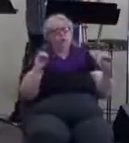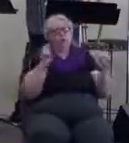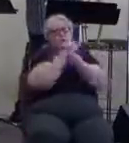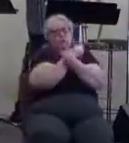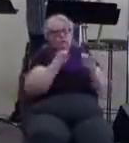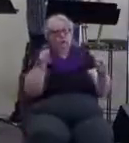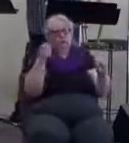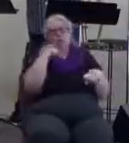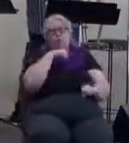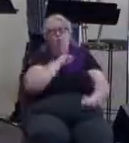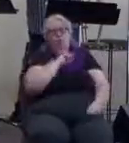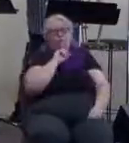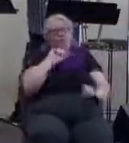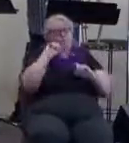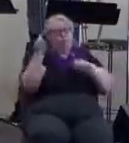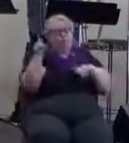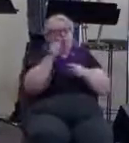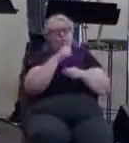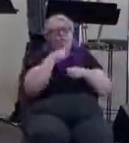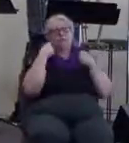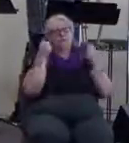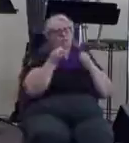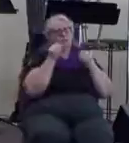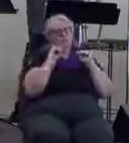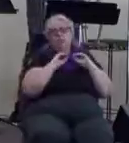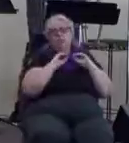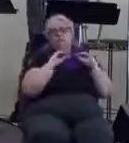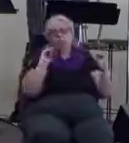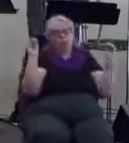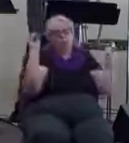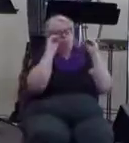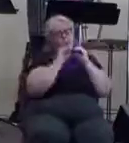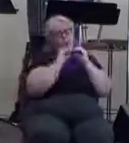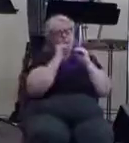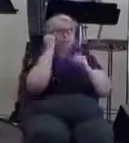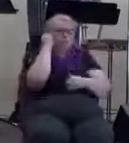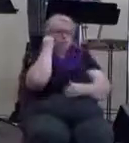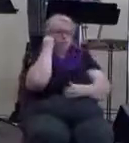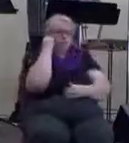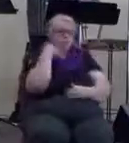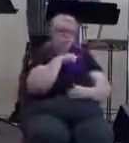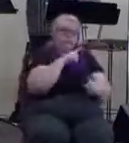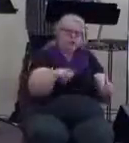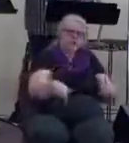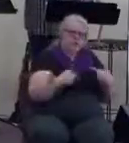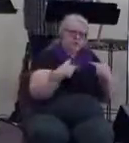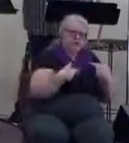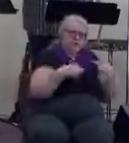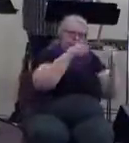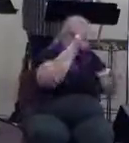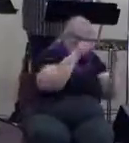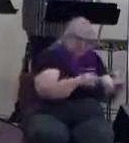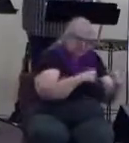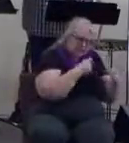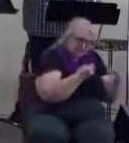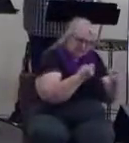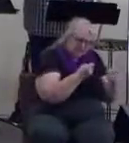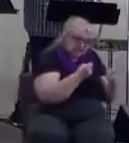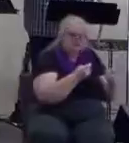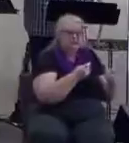more. And if we don't do that, if we live in a willful sin, then there's going to be a consequence to